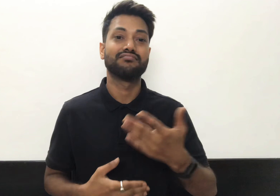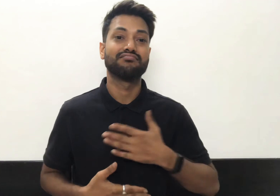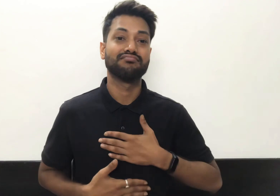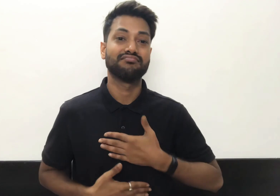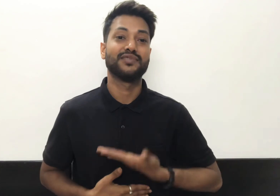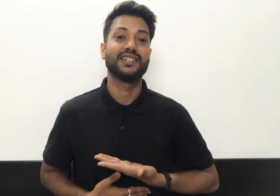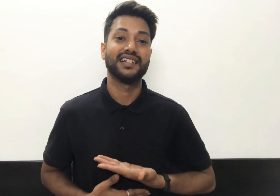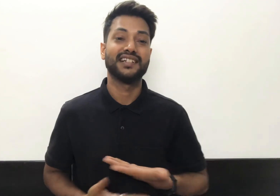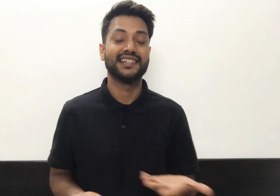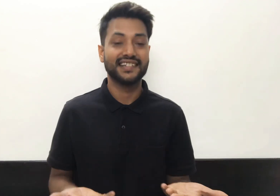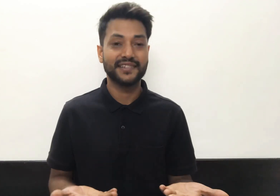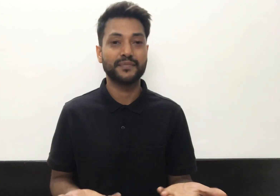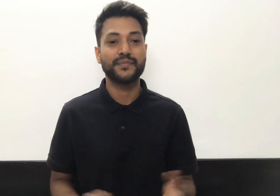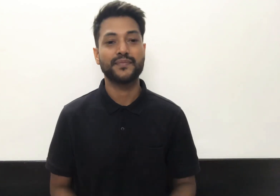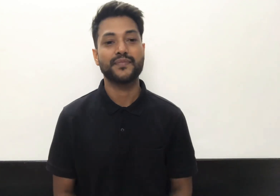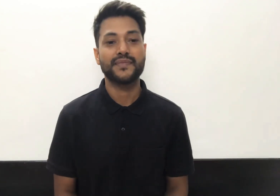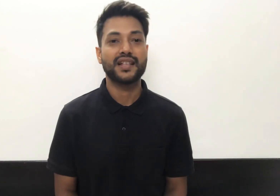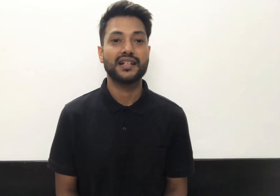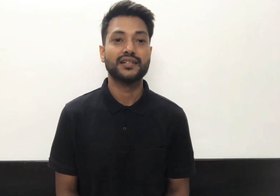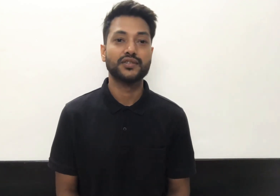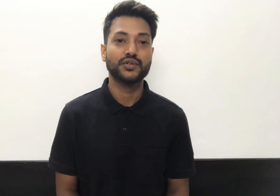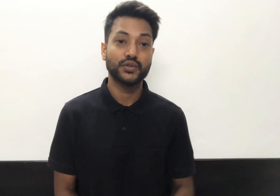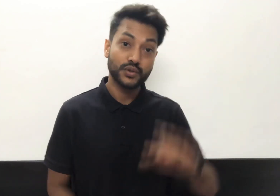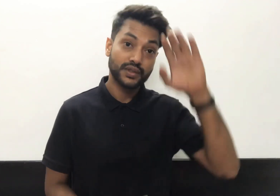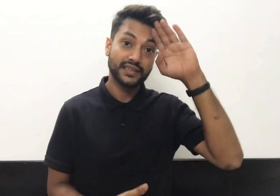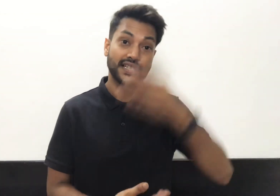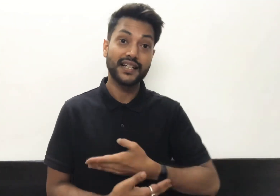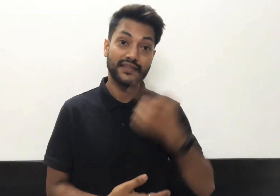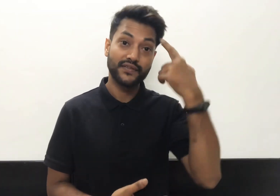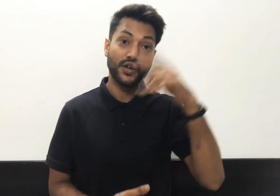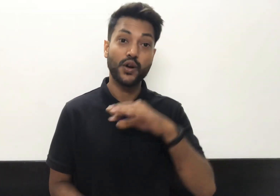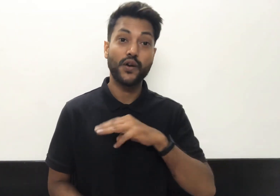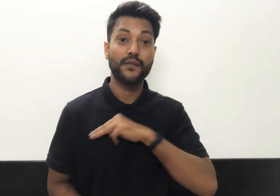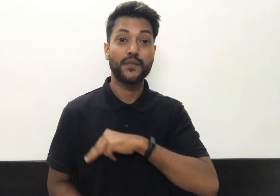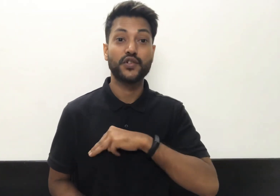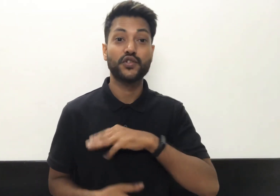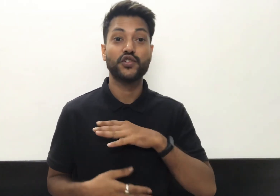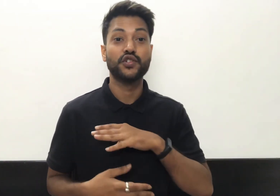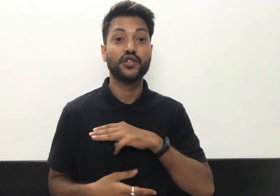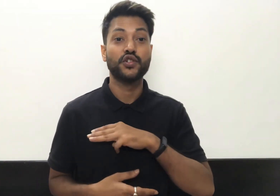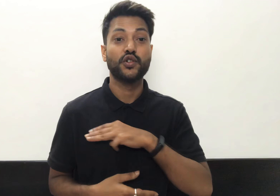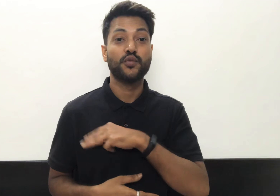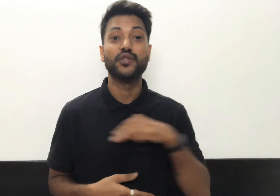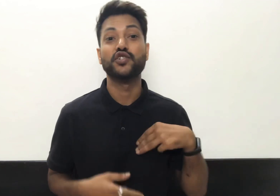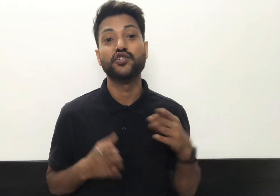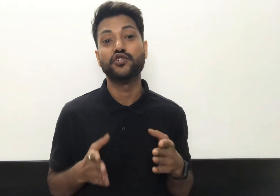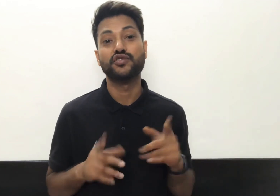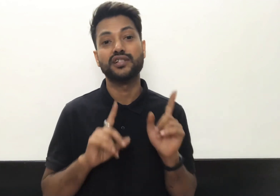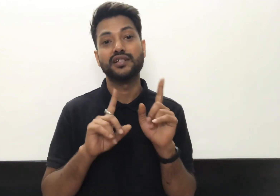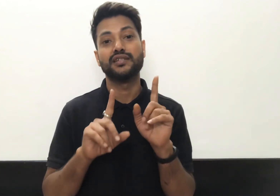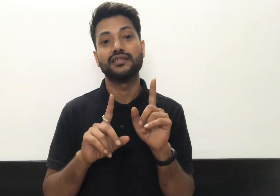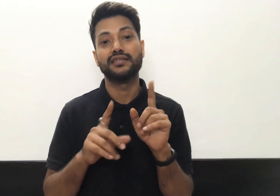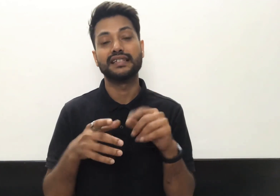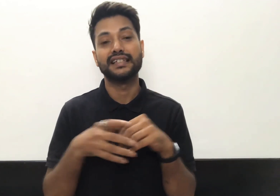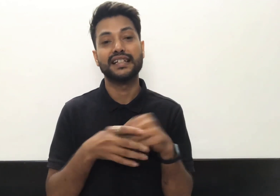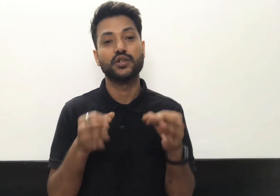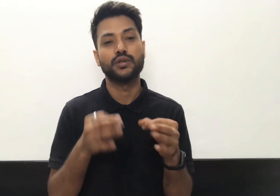So, some of the ministers who were in the court were little upset with this particular movement where